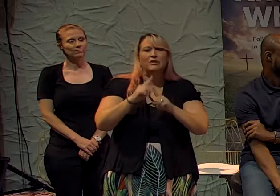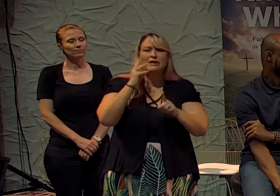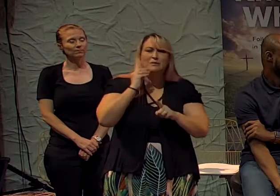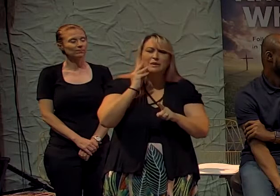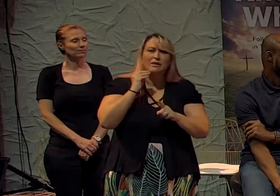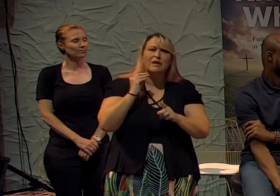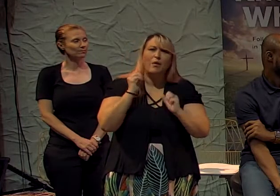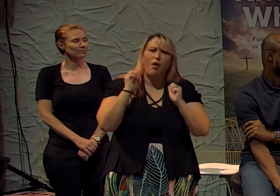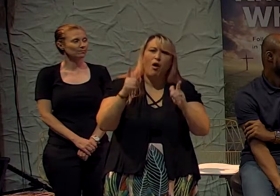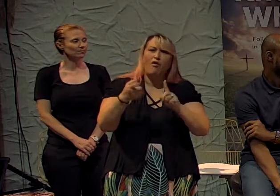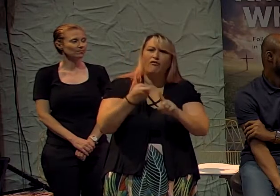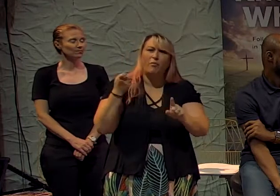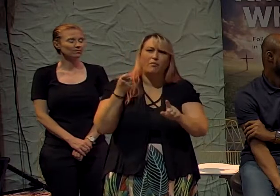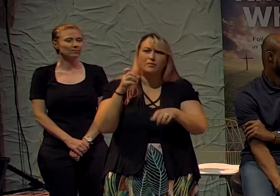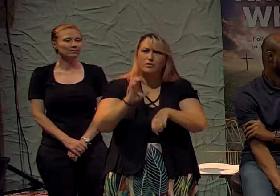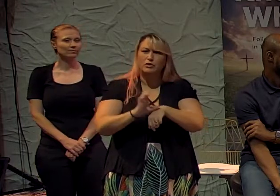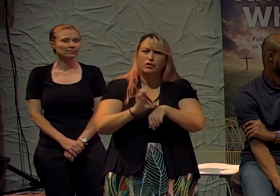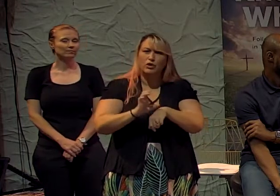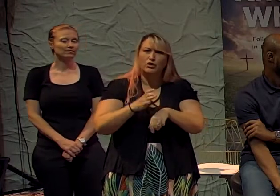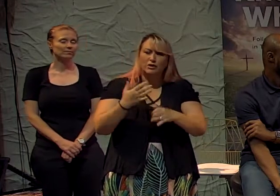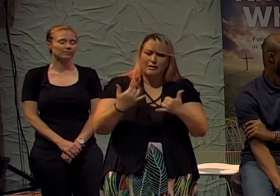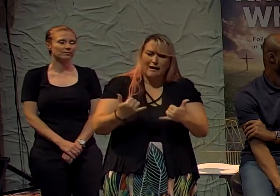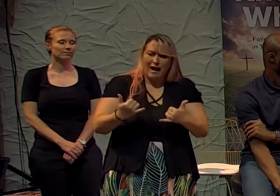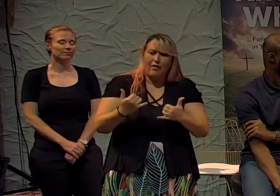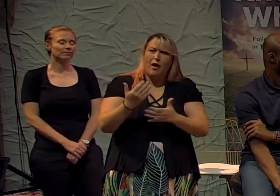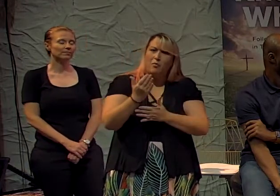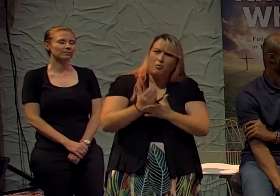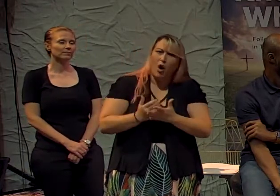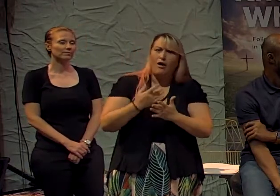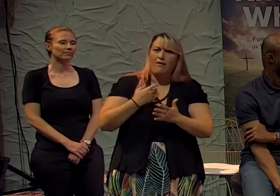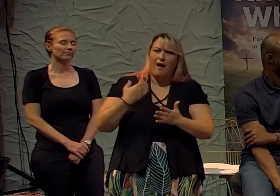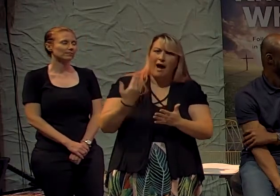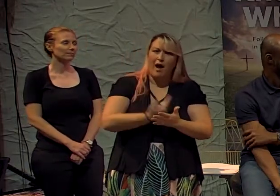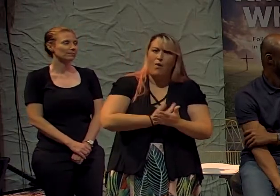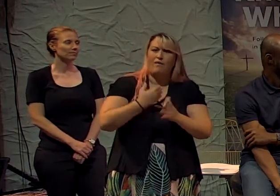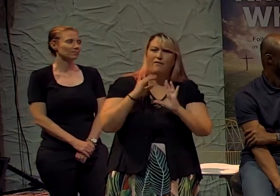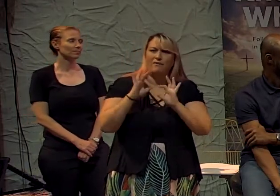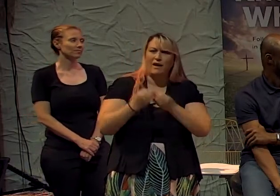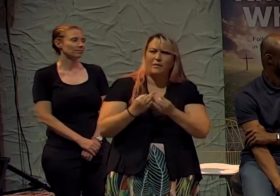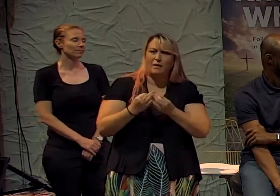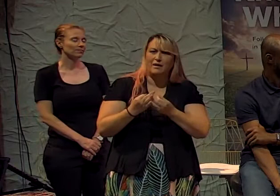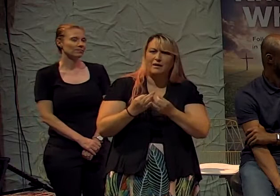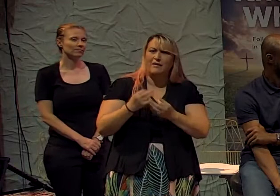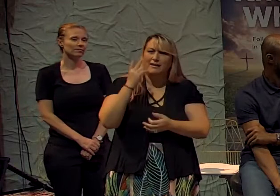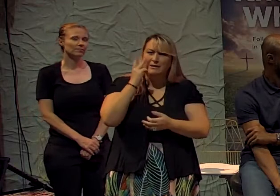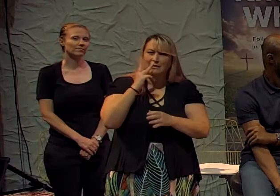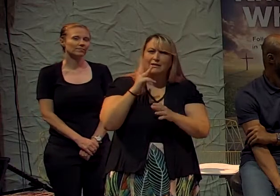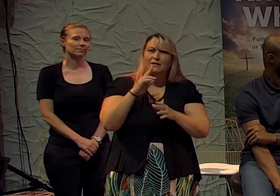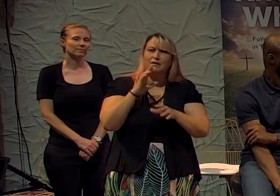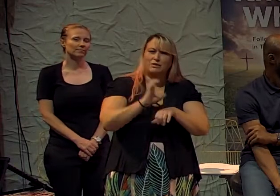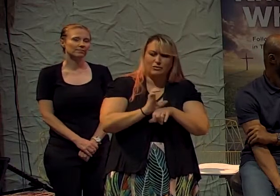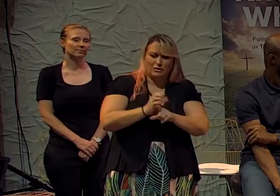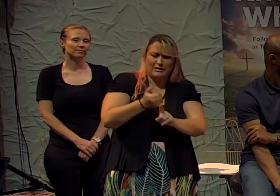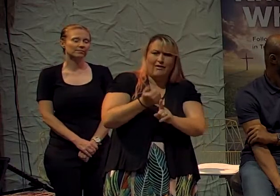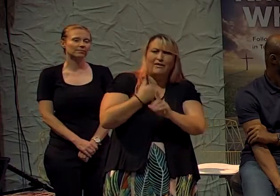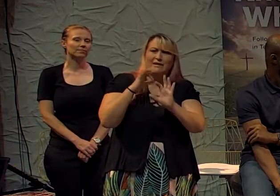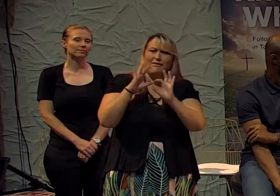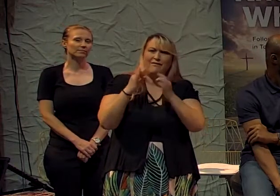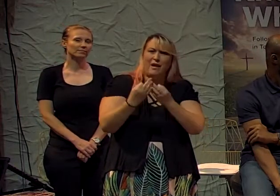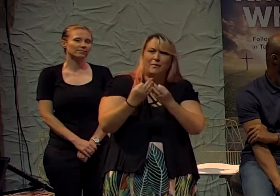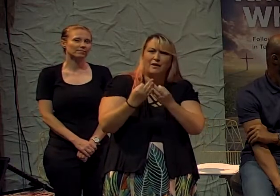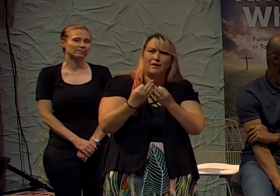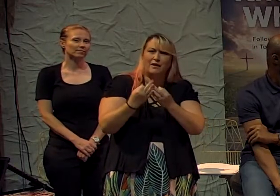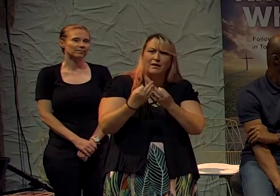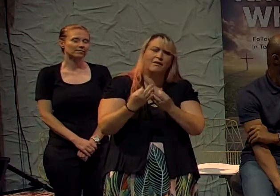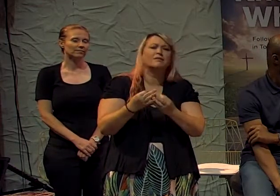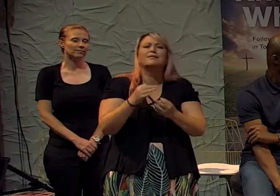were all from church, and they considered them part of their family too. So they see church as a family unit. And I mean, it's not what everybody